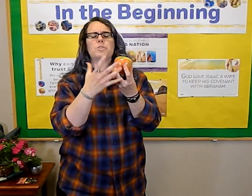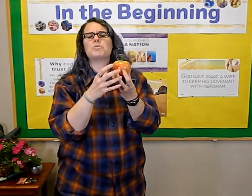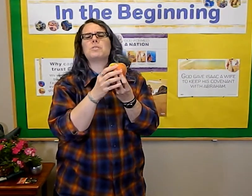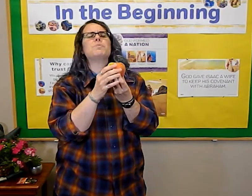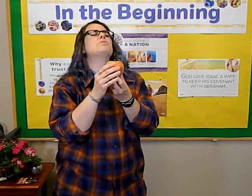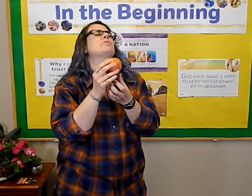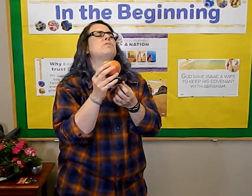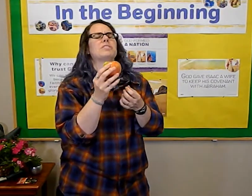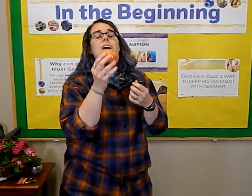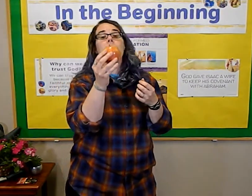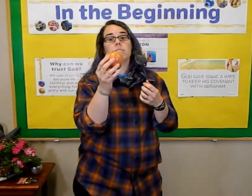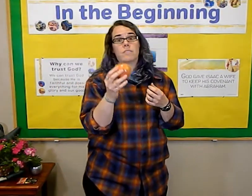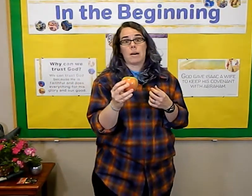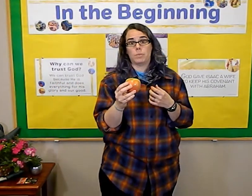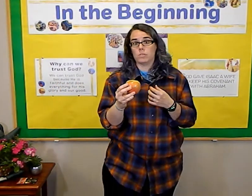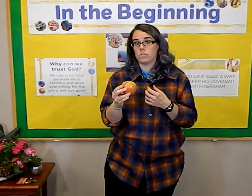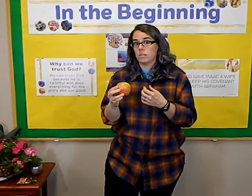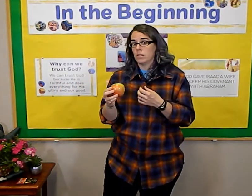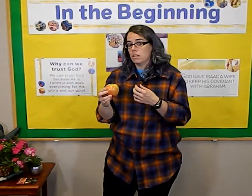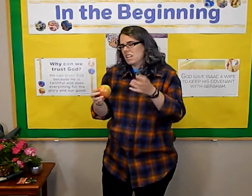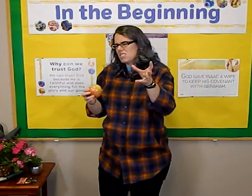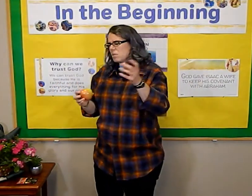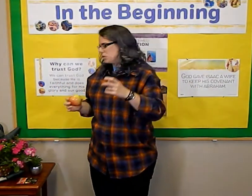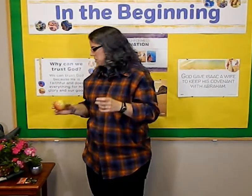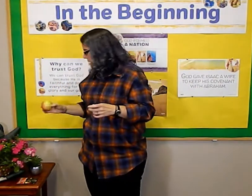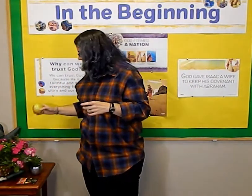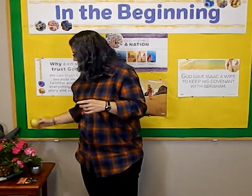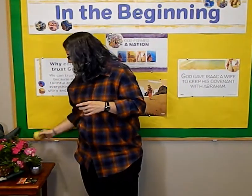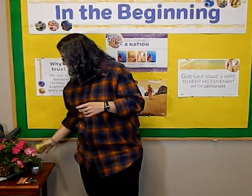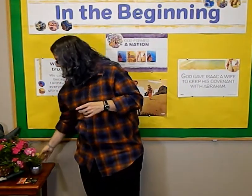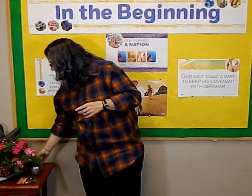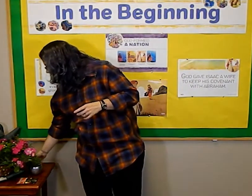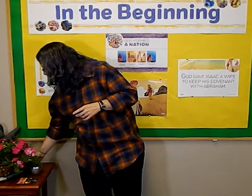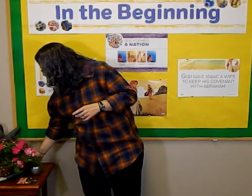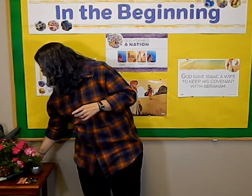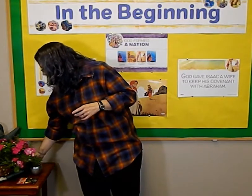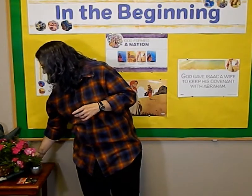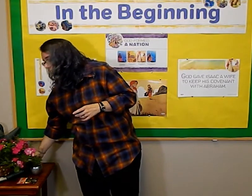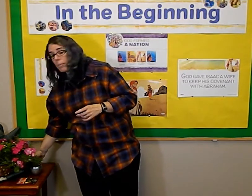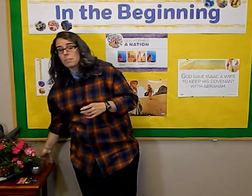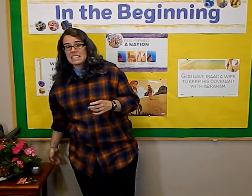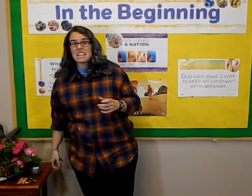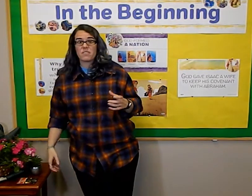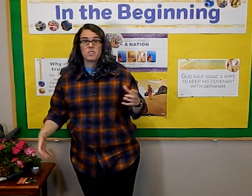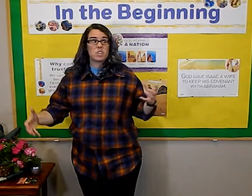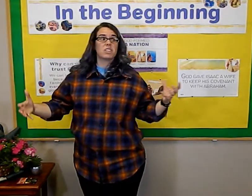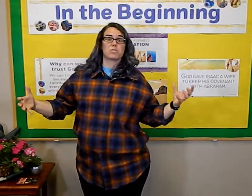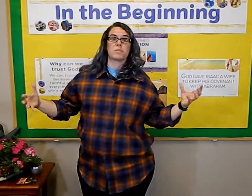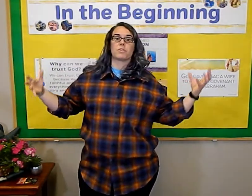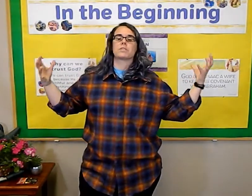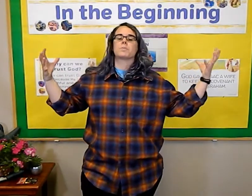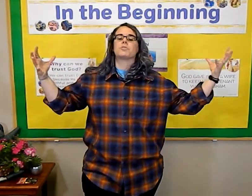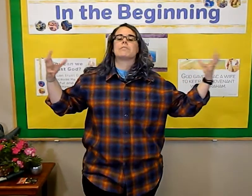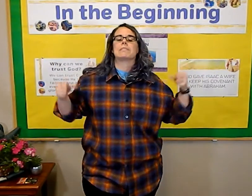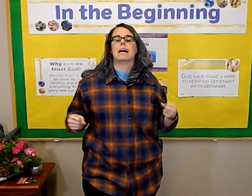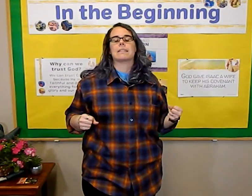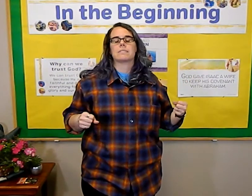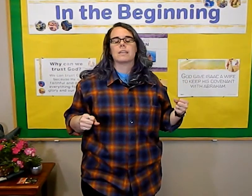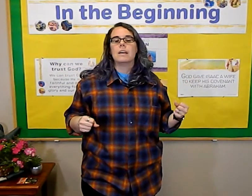producing beautiful tons of apples. It'll start producing apples sooner than that, but it might take a few years before it's producing lots. And you